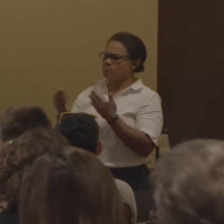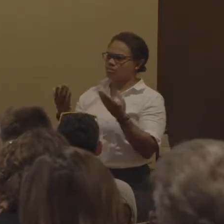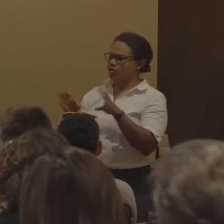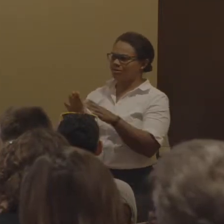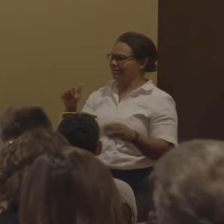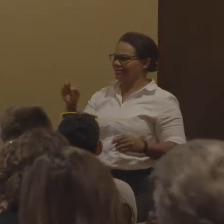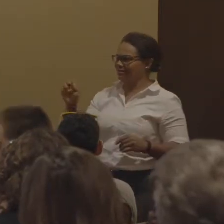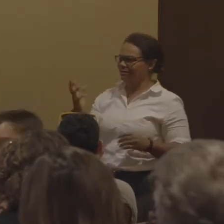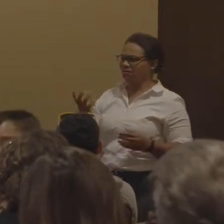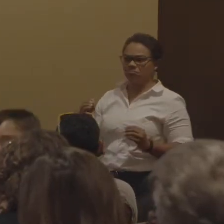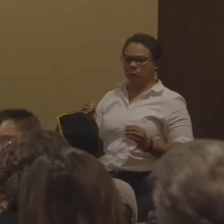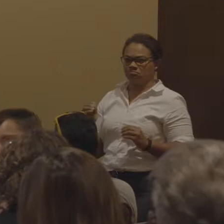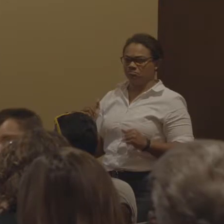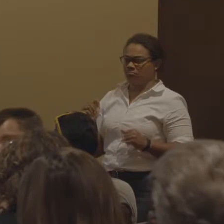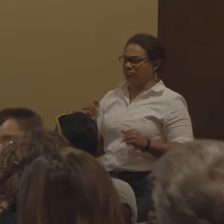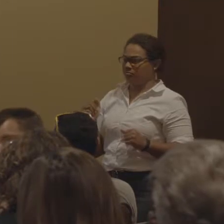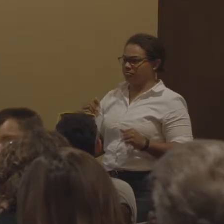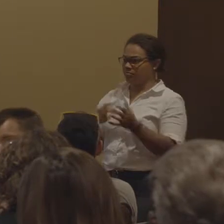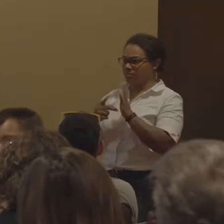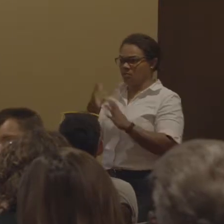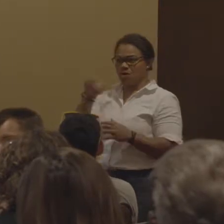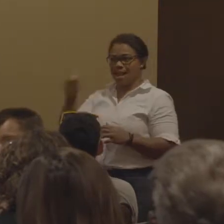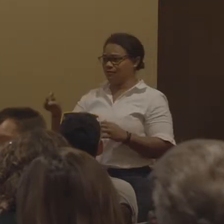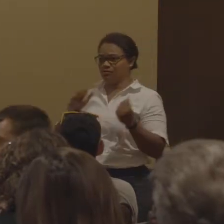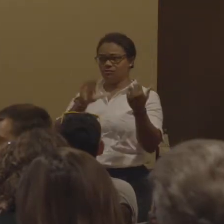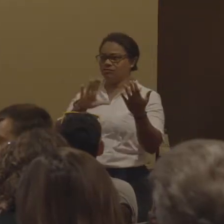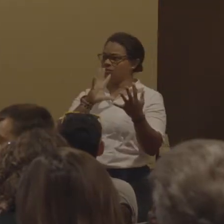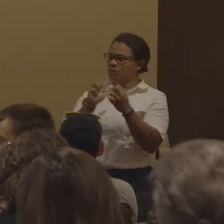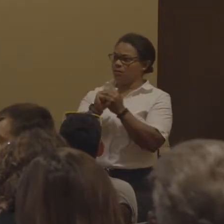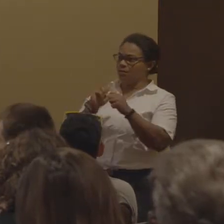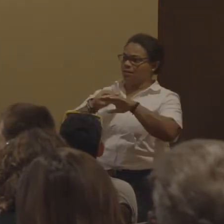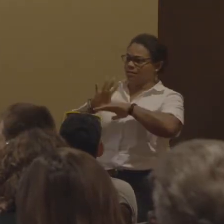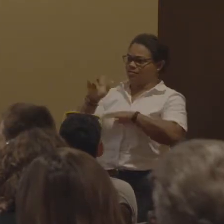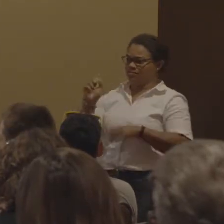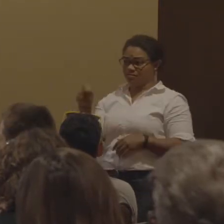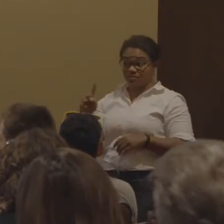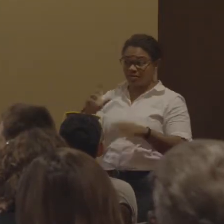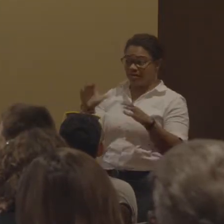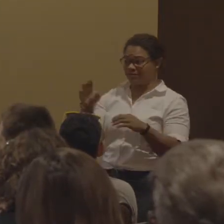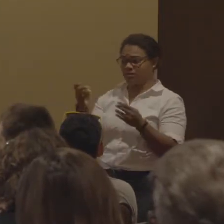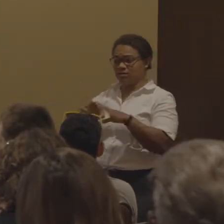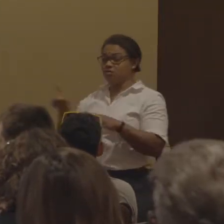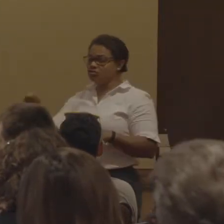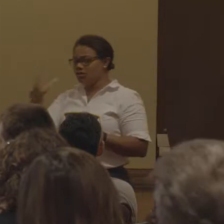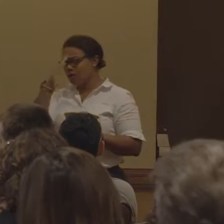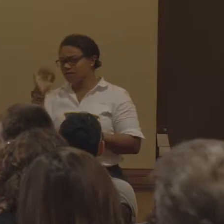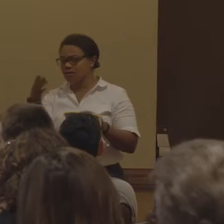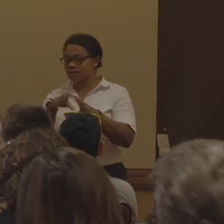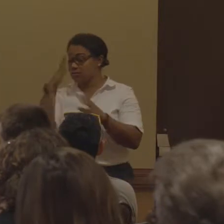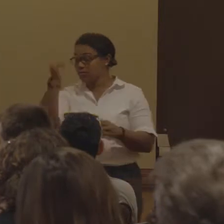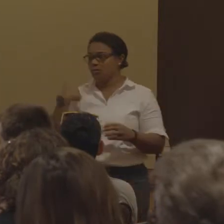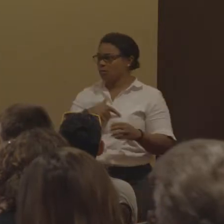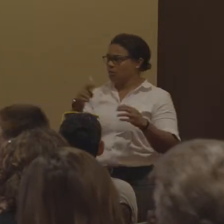case. And you would have to go back and talk to the counselor if your case is closed or not. You should know if your case is closed because we send